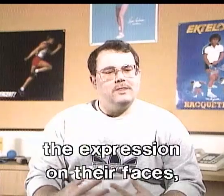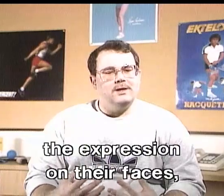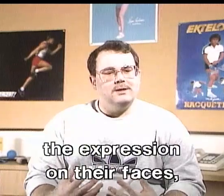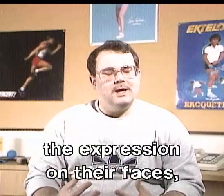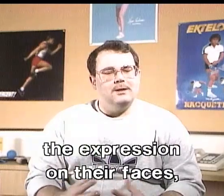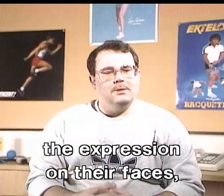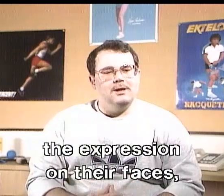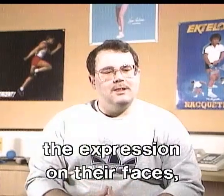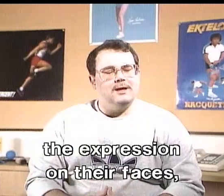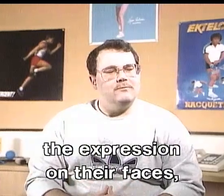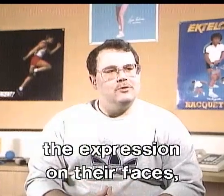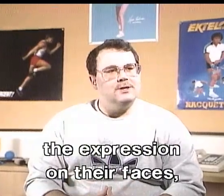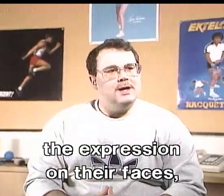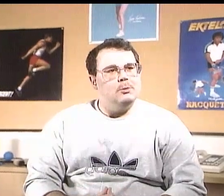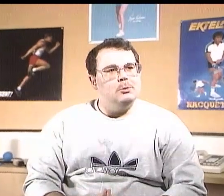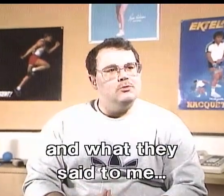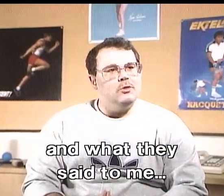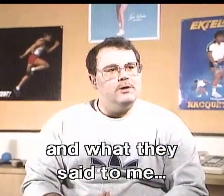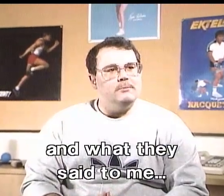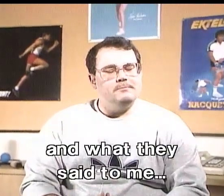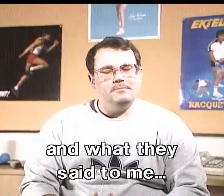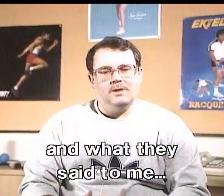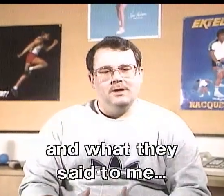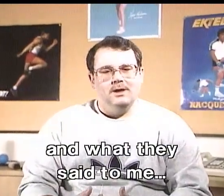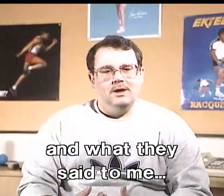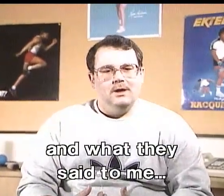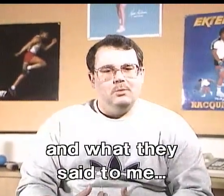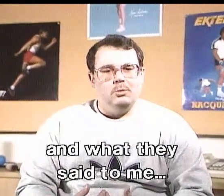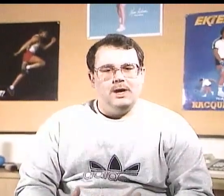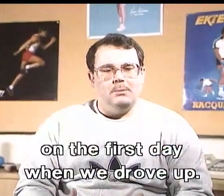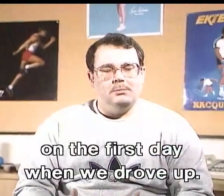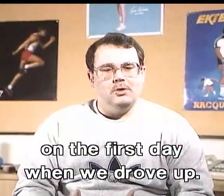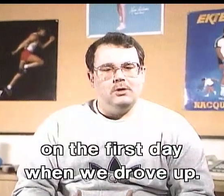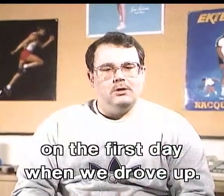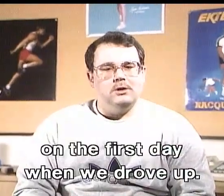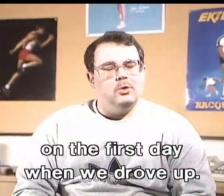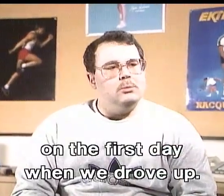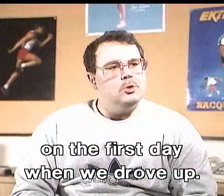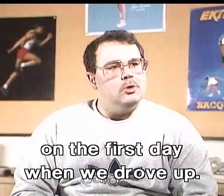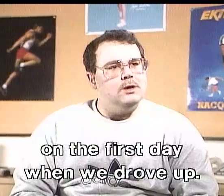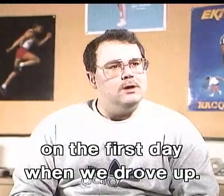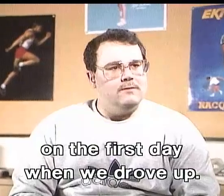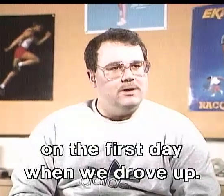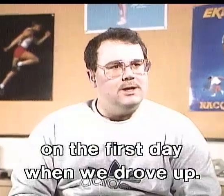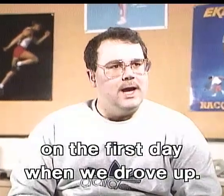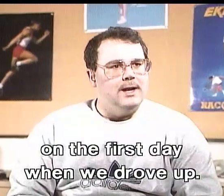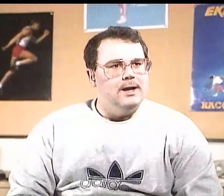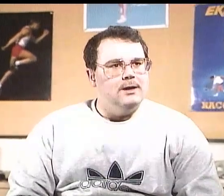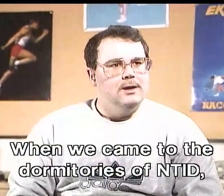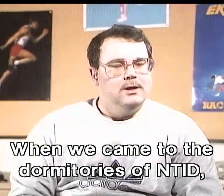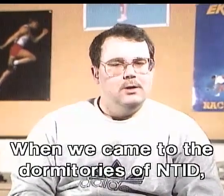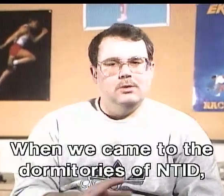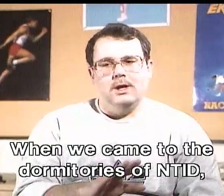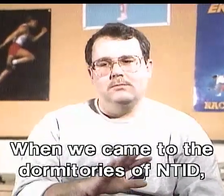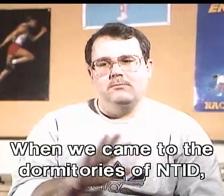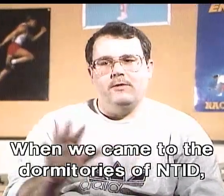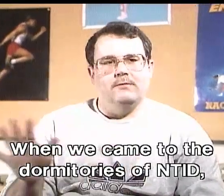they said to me on that first day when we drove up. When we came up to the dormitory of NTID, it was like five or six